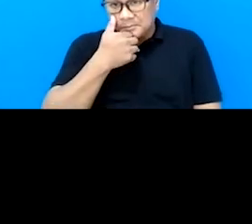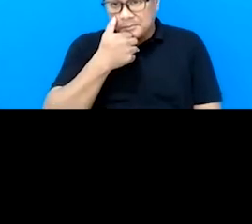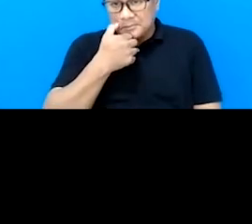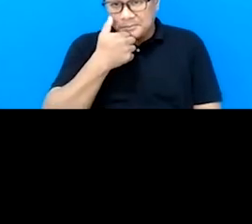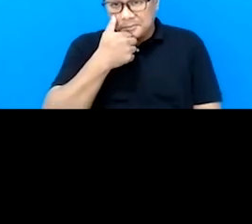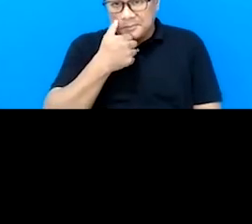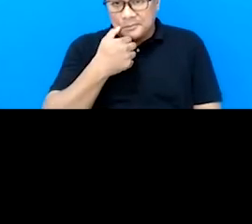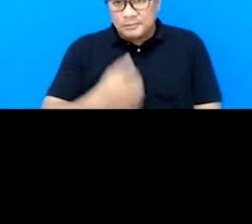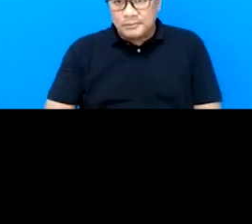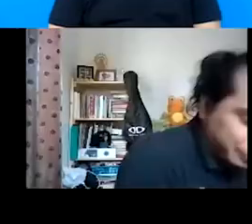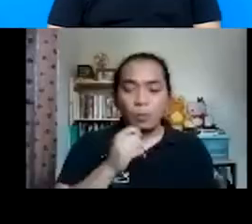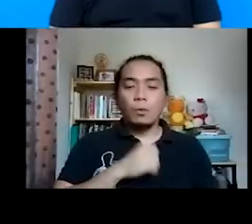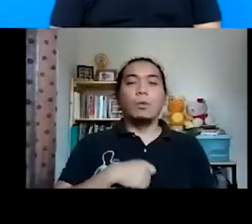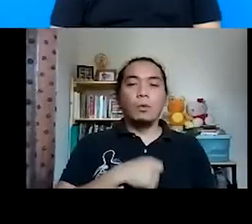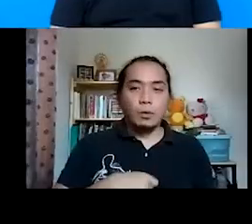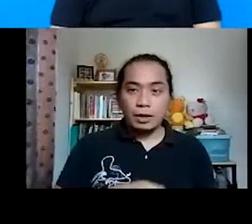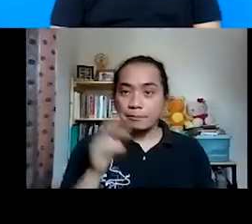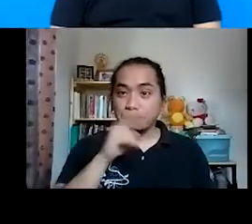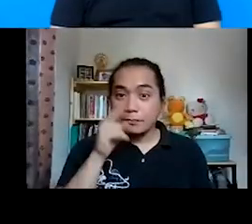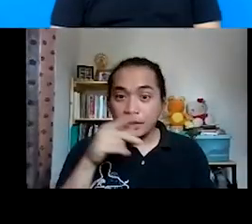This is Peeves.